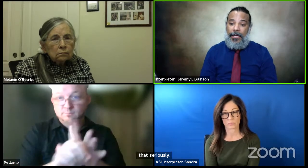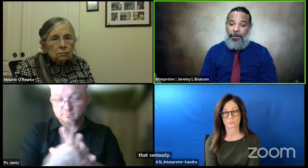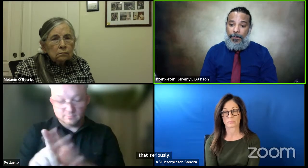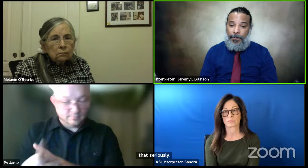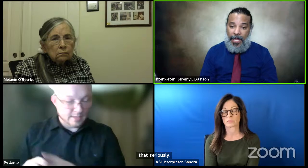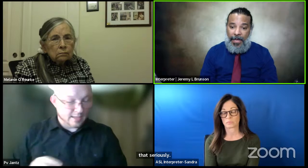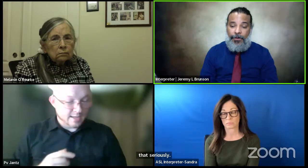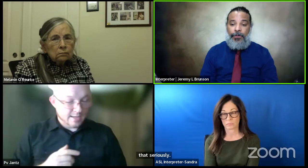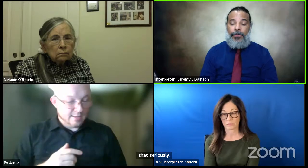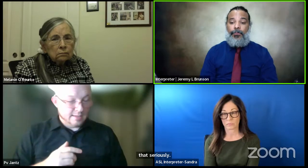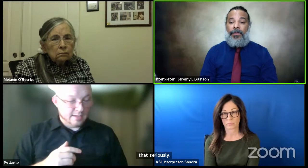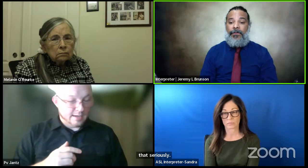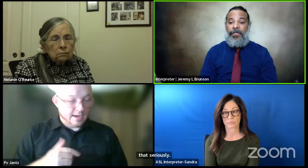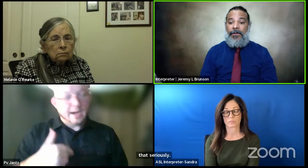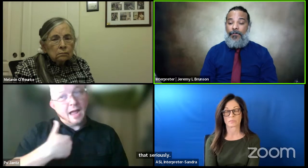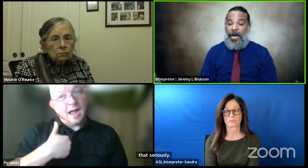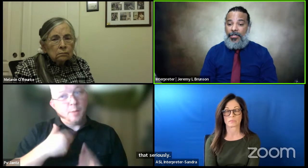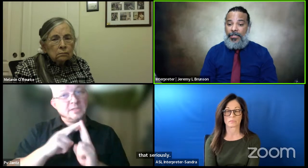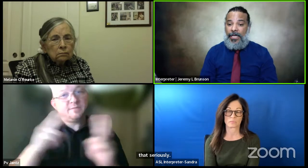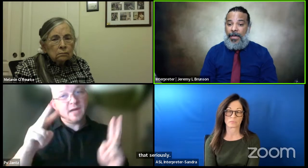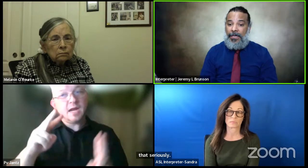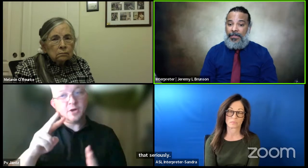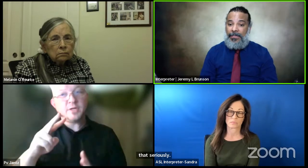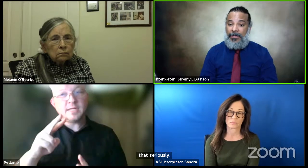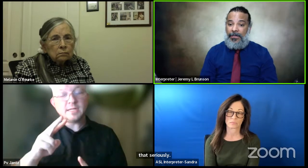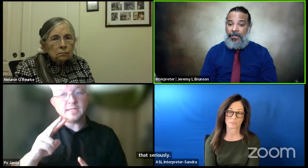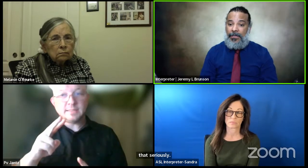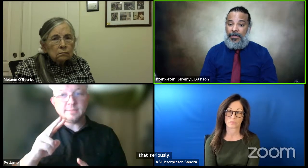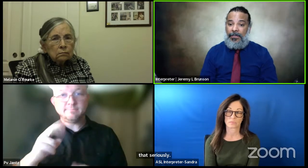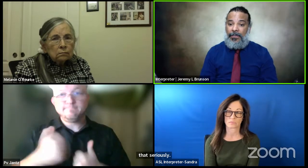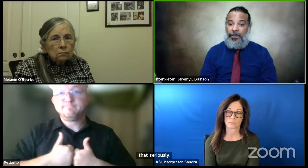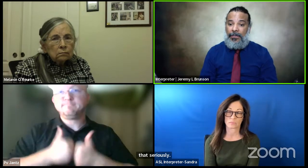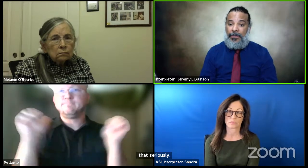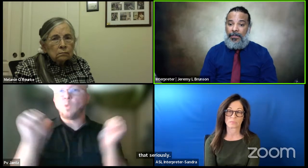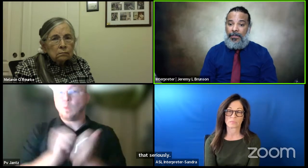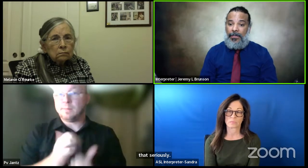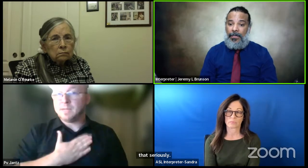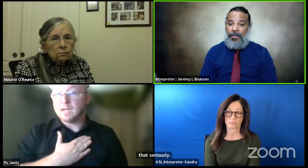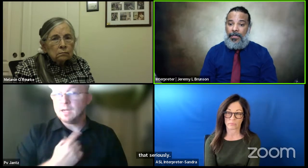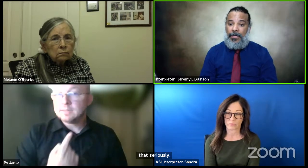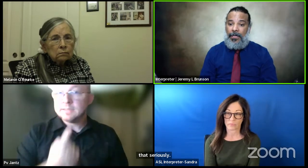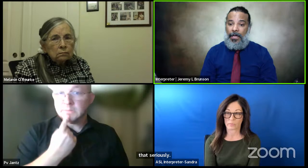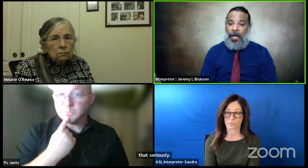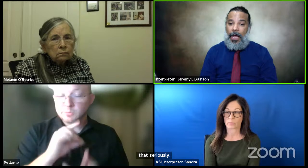previous behaviors, previous infractions can be considered.